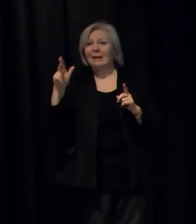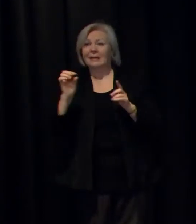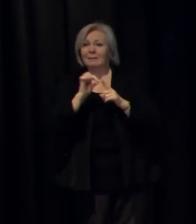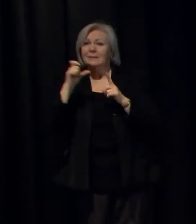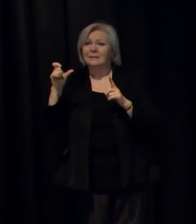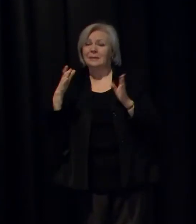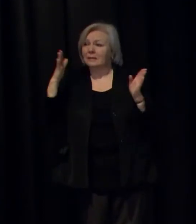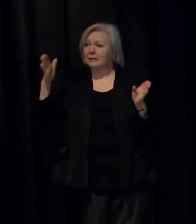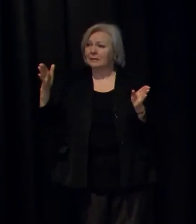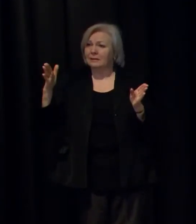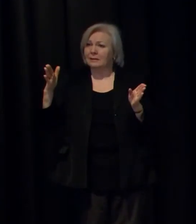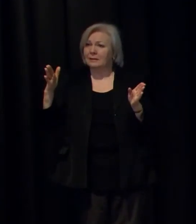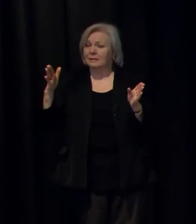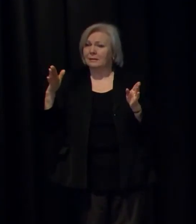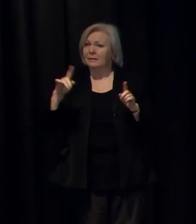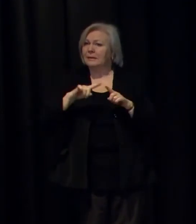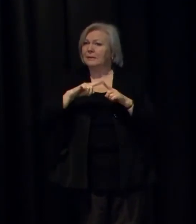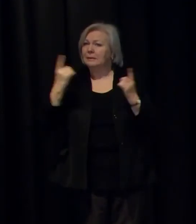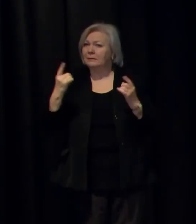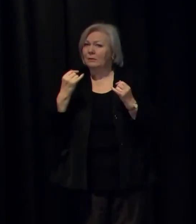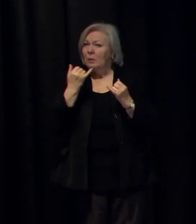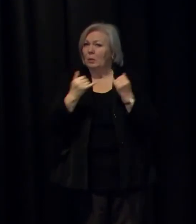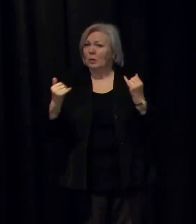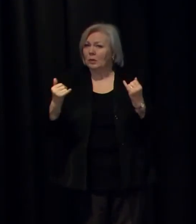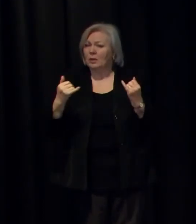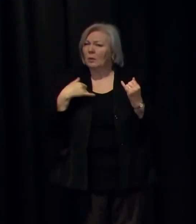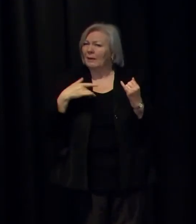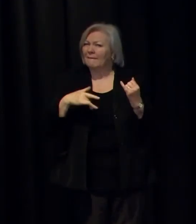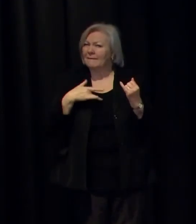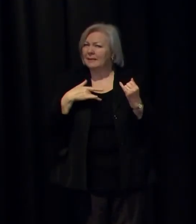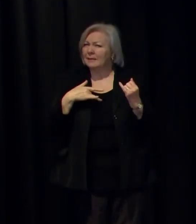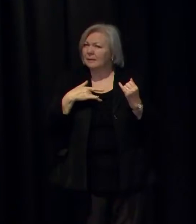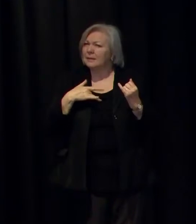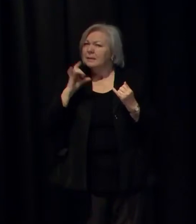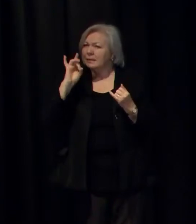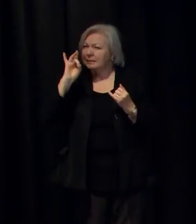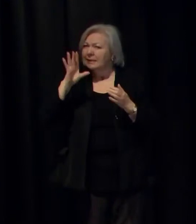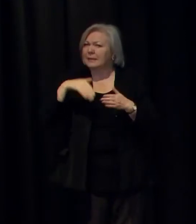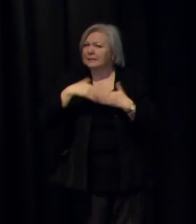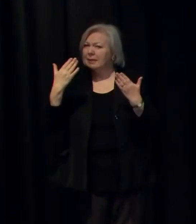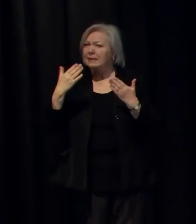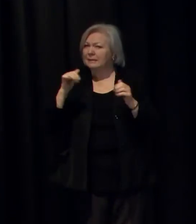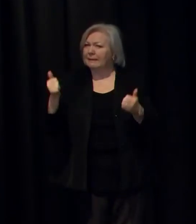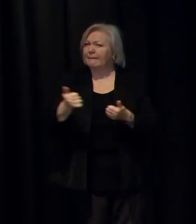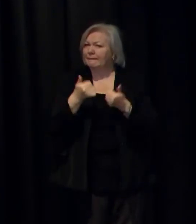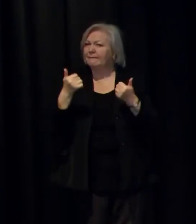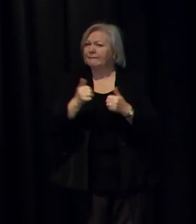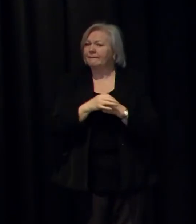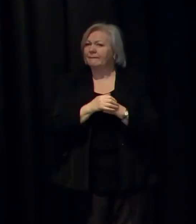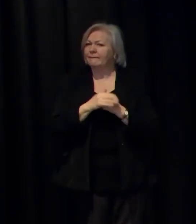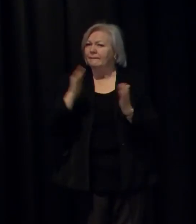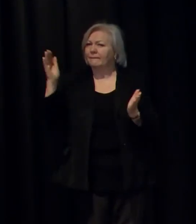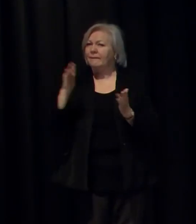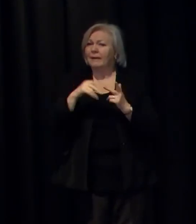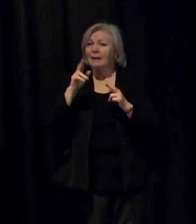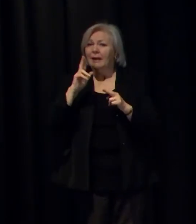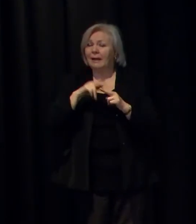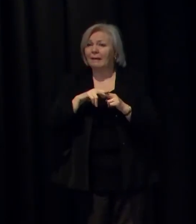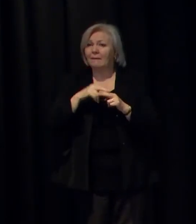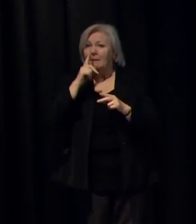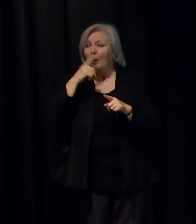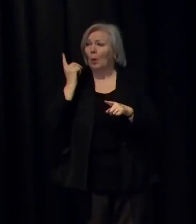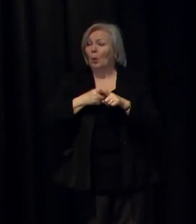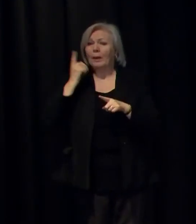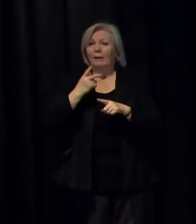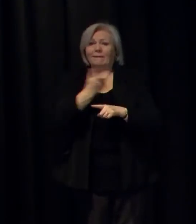been different. But it is, we think, about 10 days. It could even be less than that. And every single person who comes and brings forward their second dose